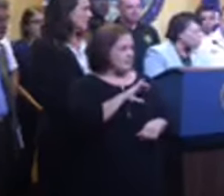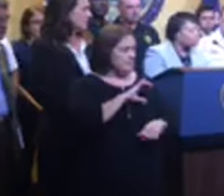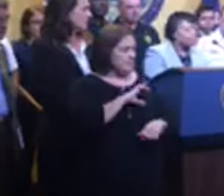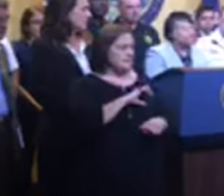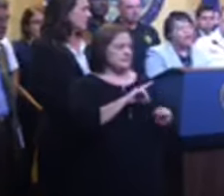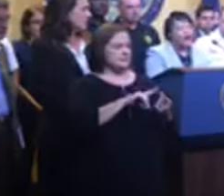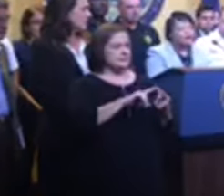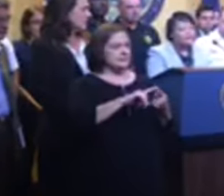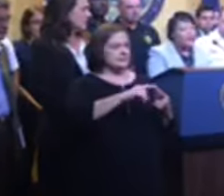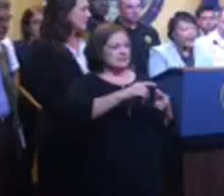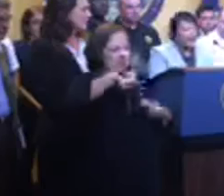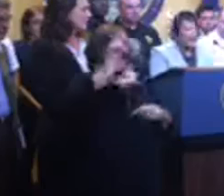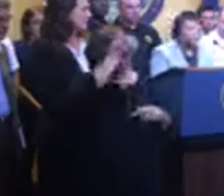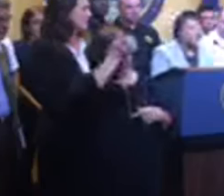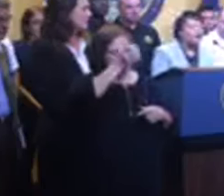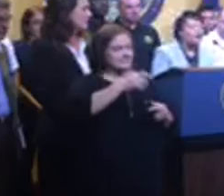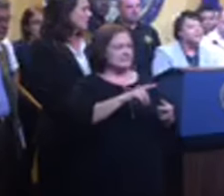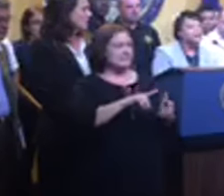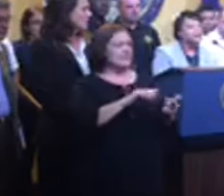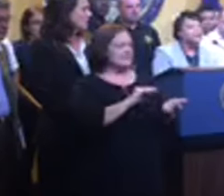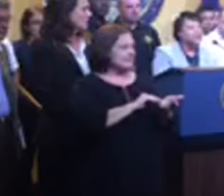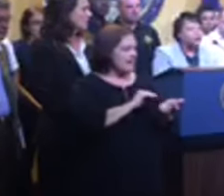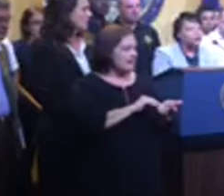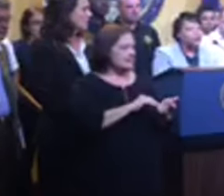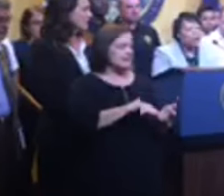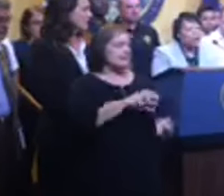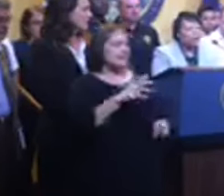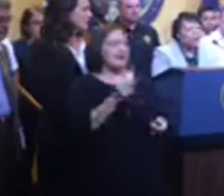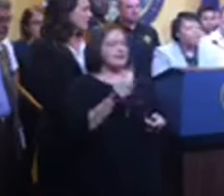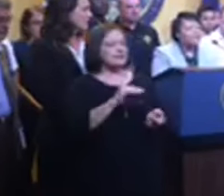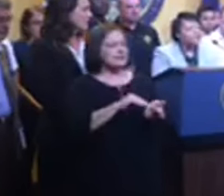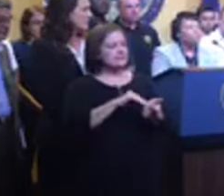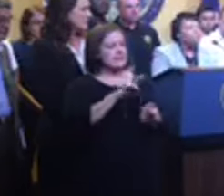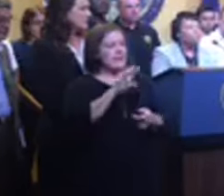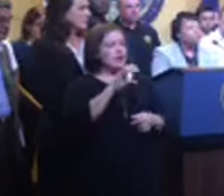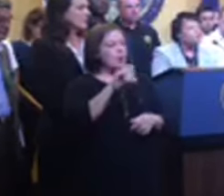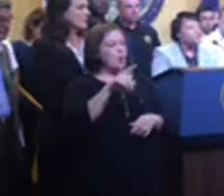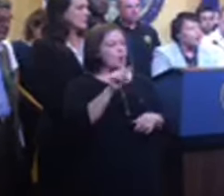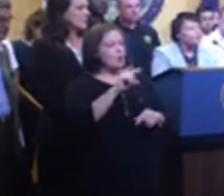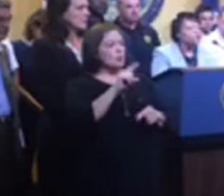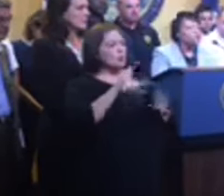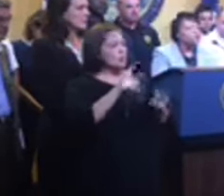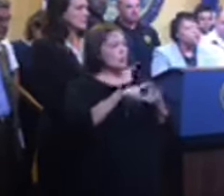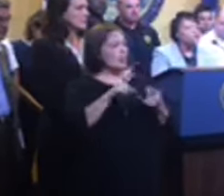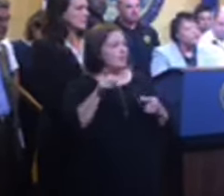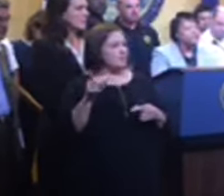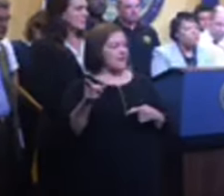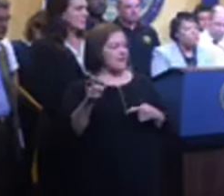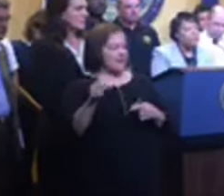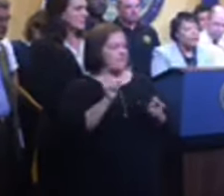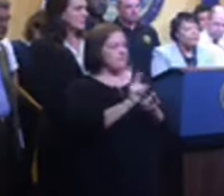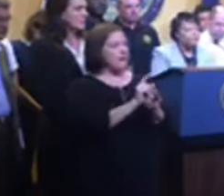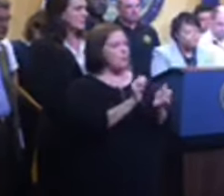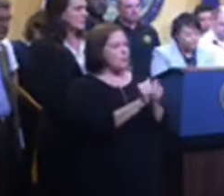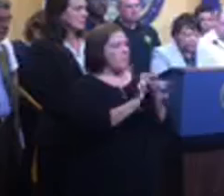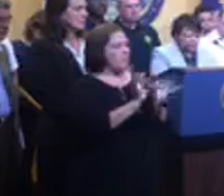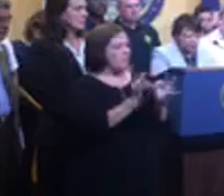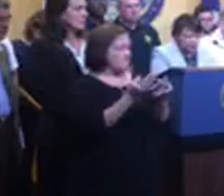fire chief, with Dr. Vegno, as well as Dr. Nichols, when they spoke to the families early this